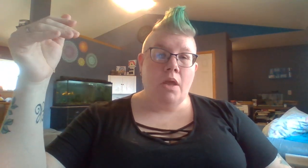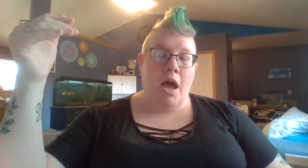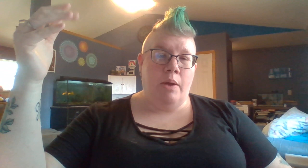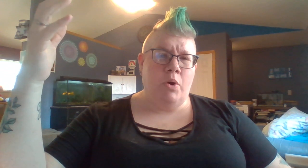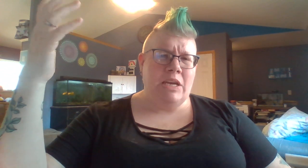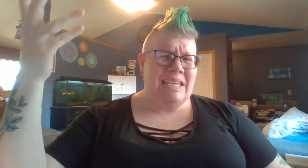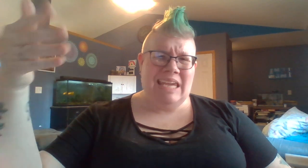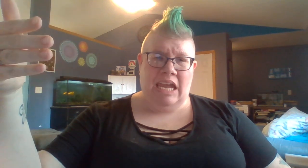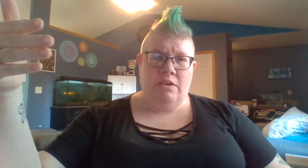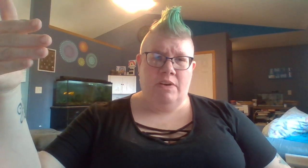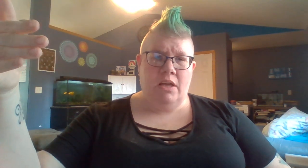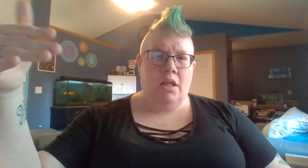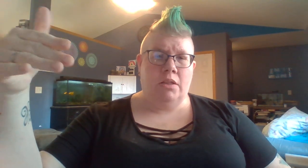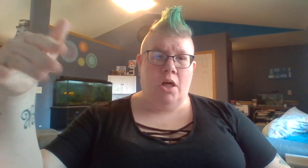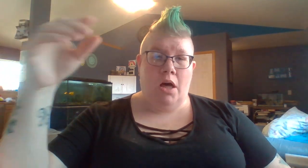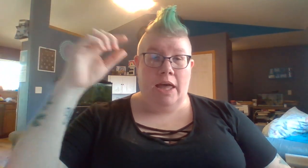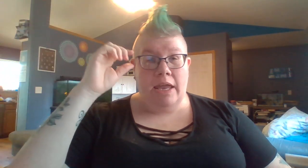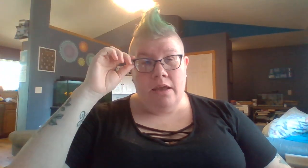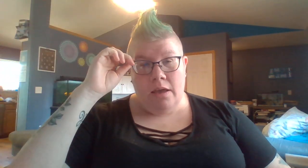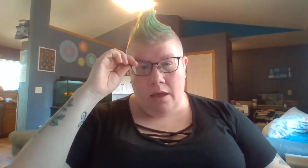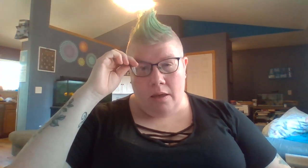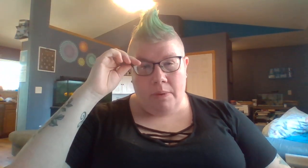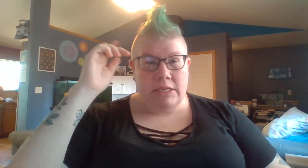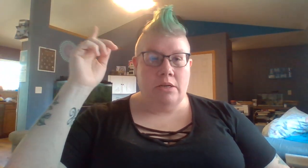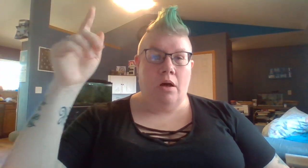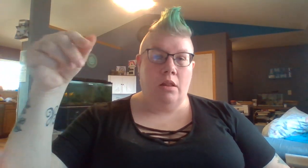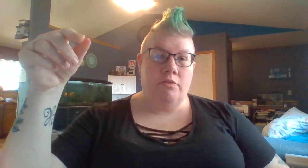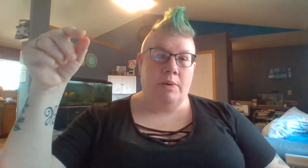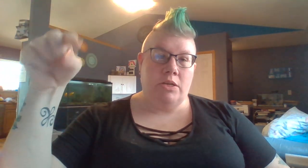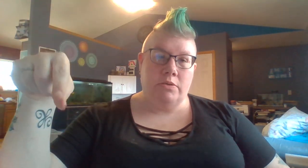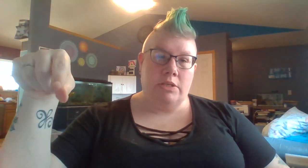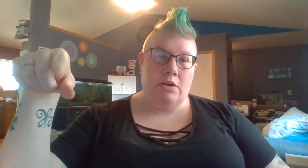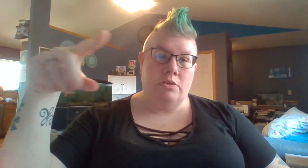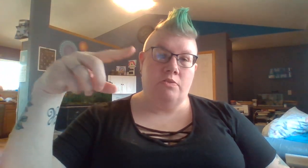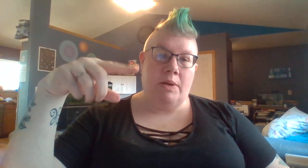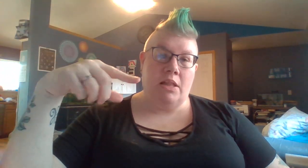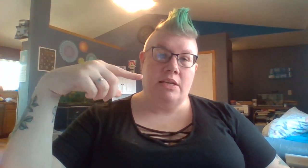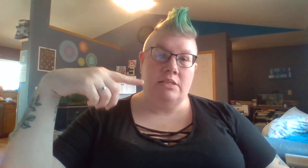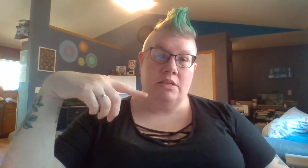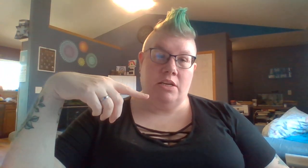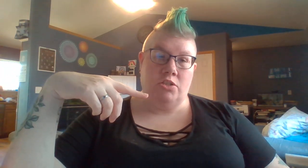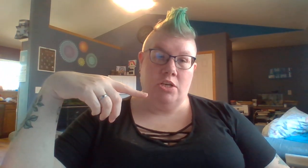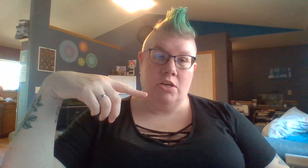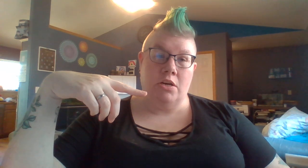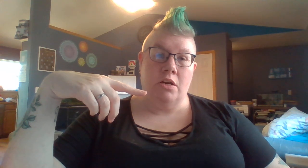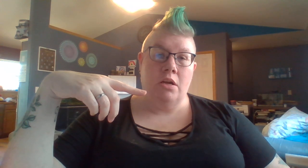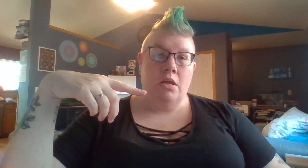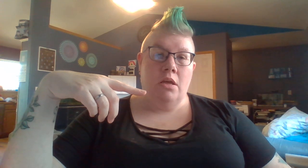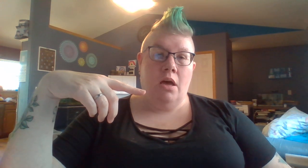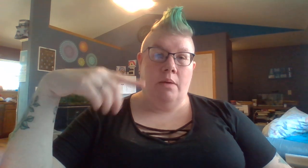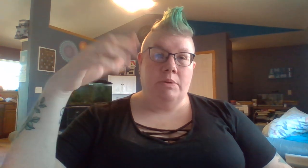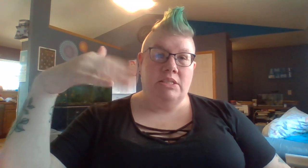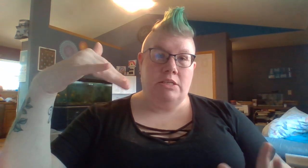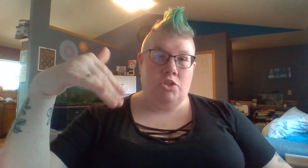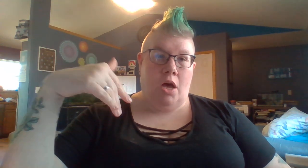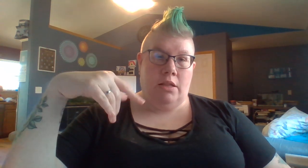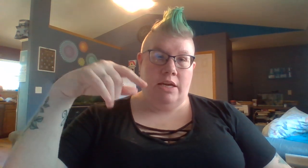I work in Canva a lot. I did all of my newsletters for my classes last year because I taught last